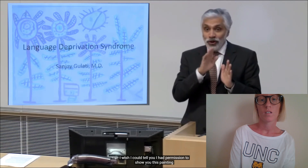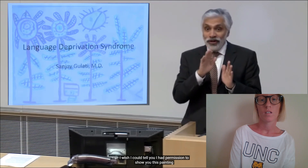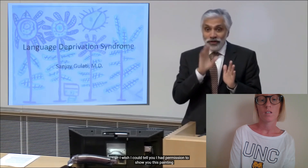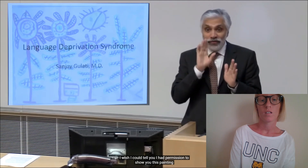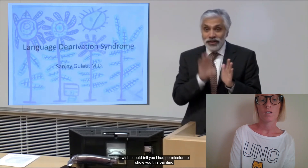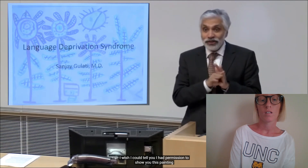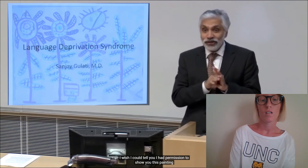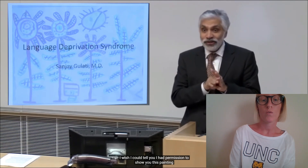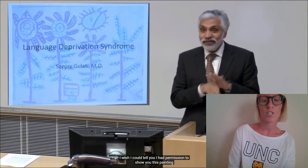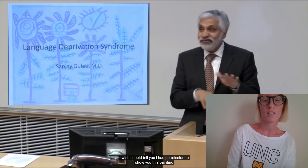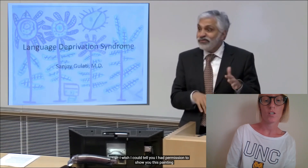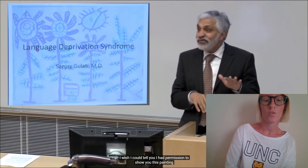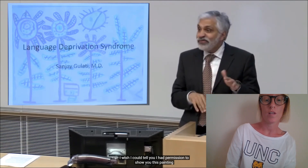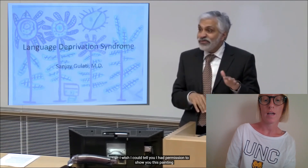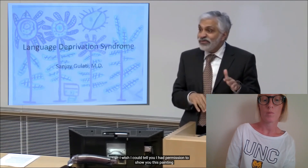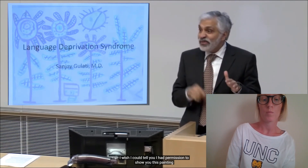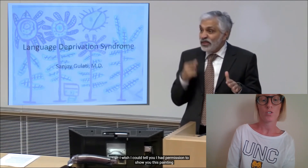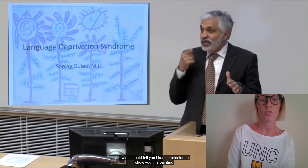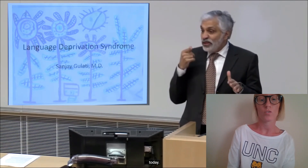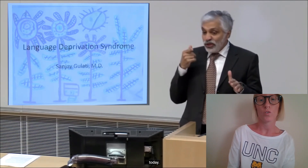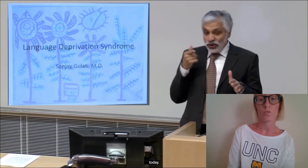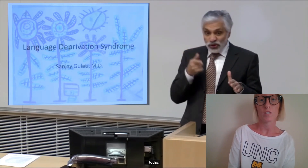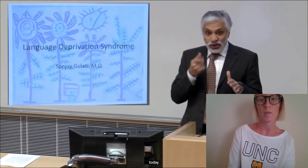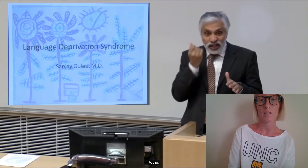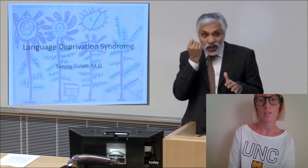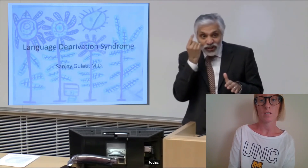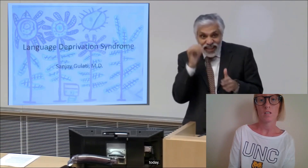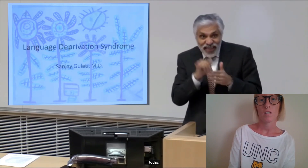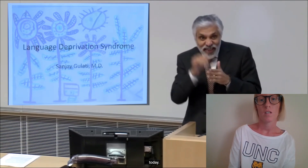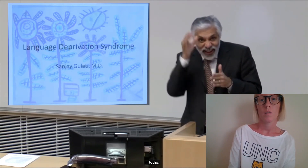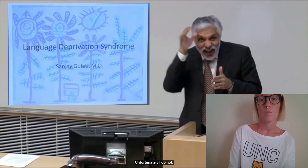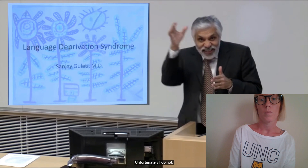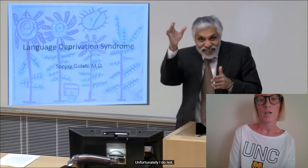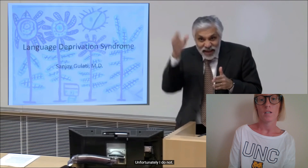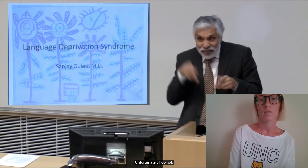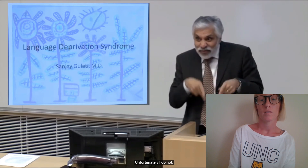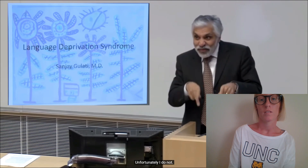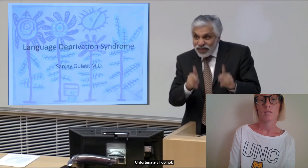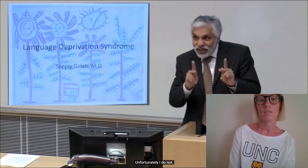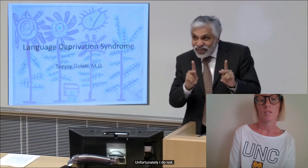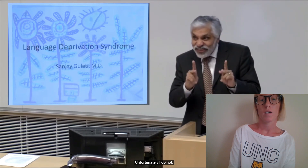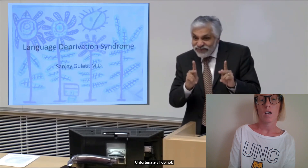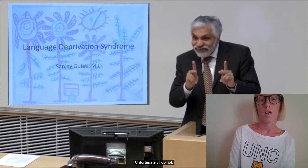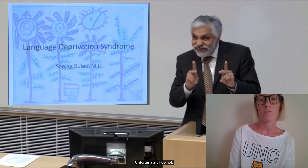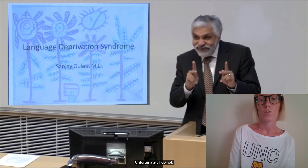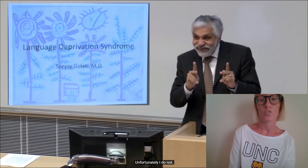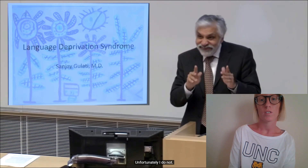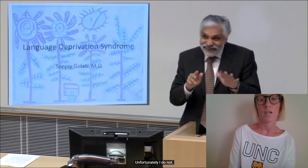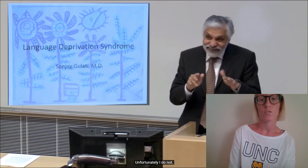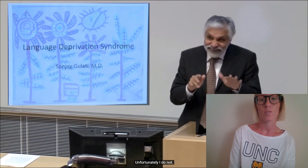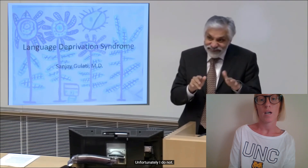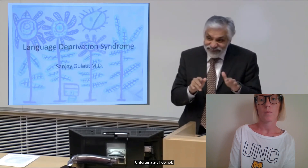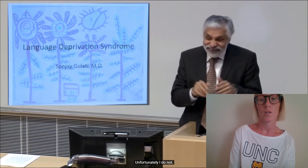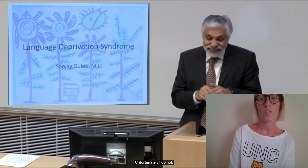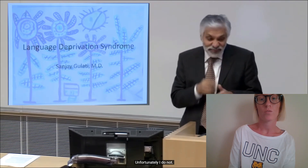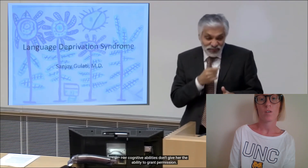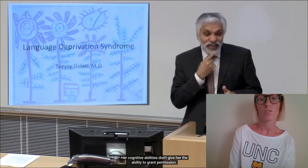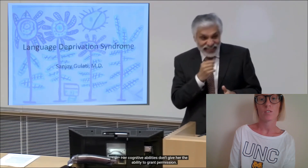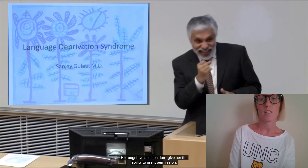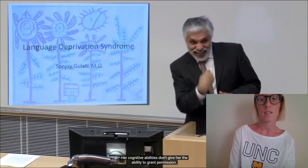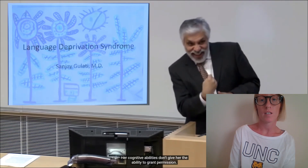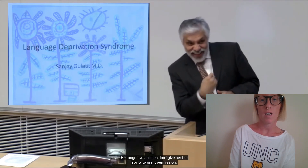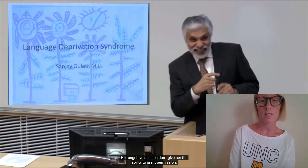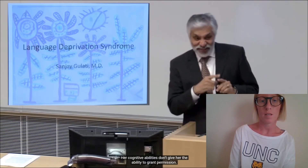I wish I could tell you I had her permission to show you this painting today. Unfortunately, I do not. Unfortunately, I do not. But I want you